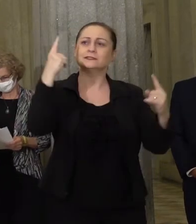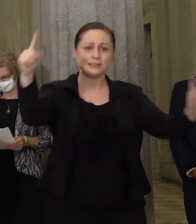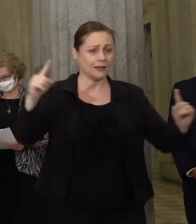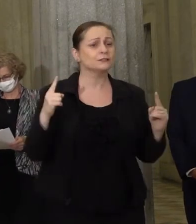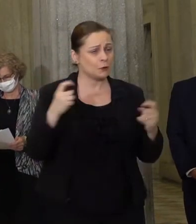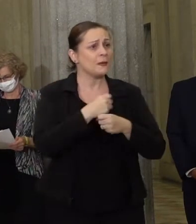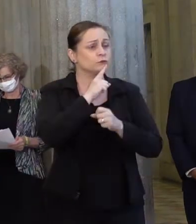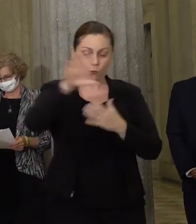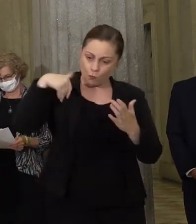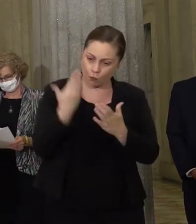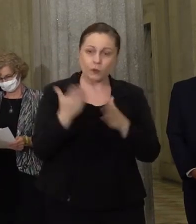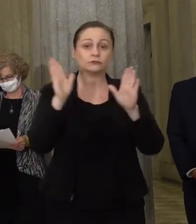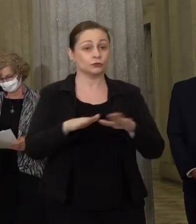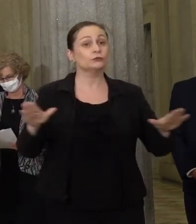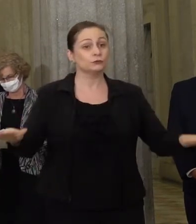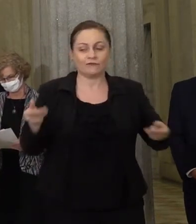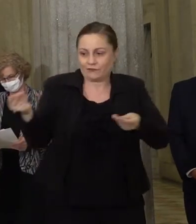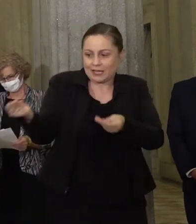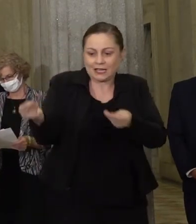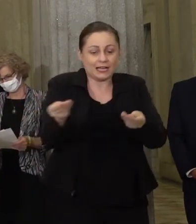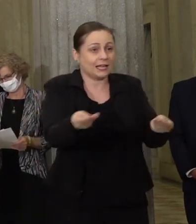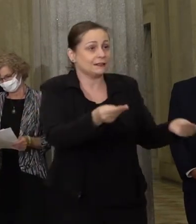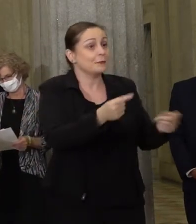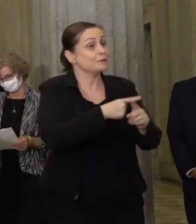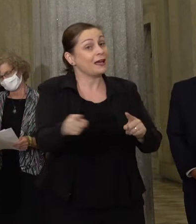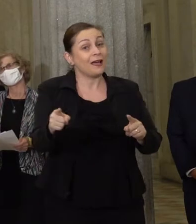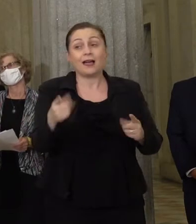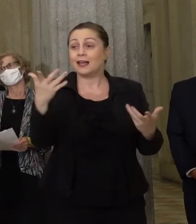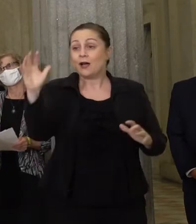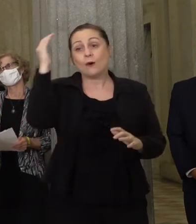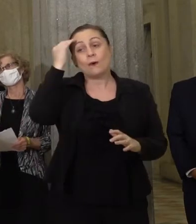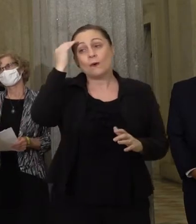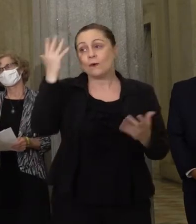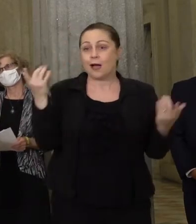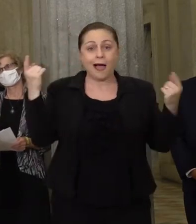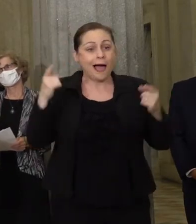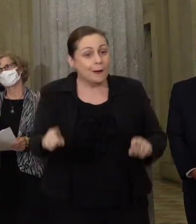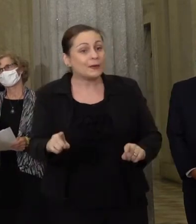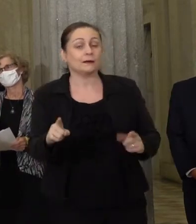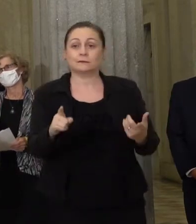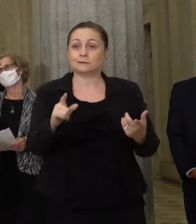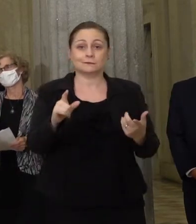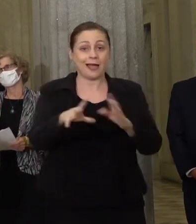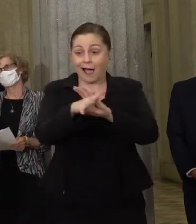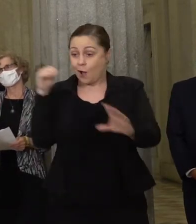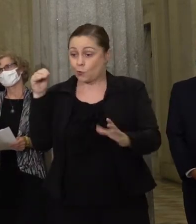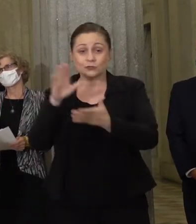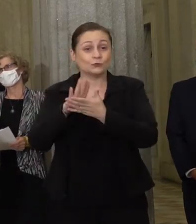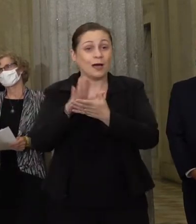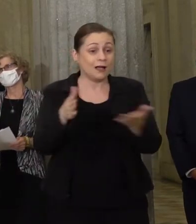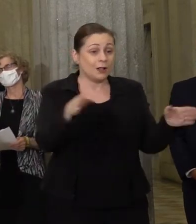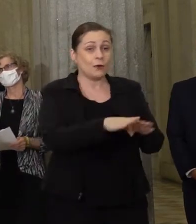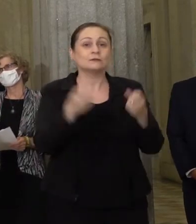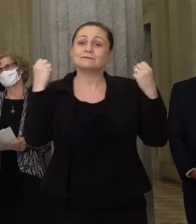see that all the children are fed. But as you know, as a result of being out of school, a lot of the